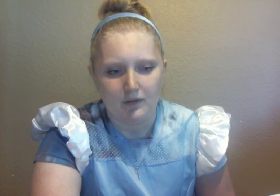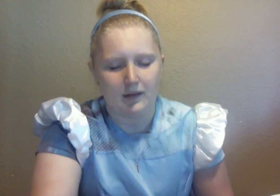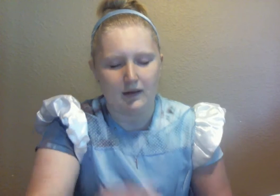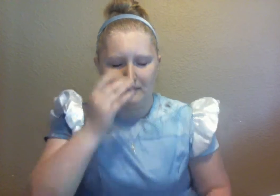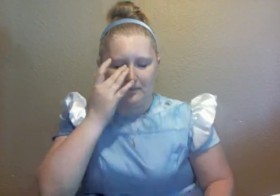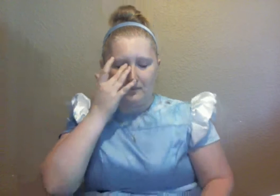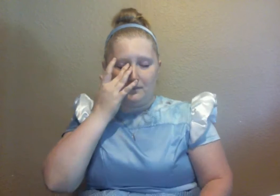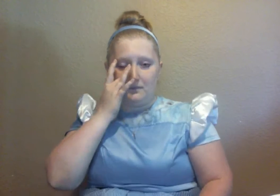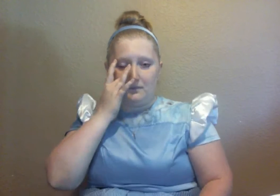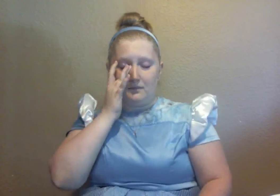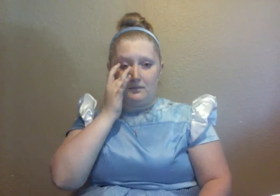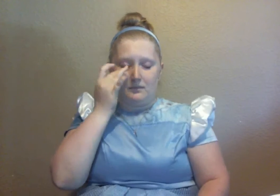Okay.